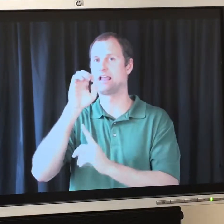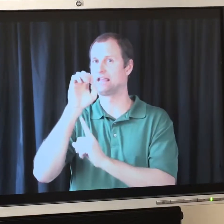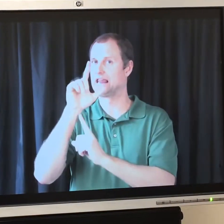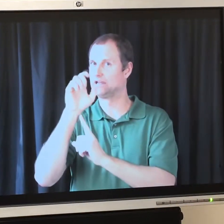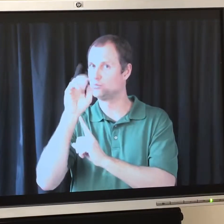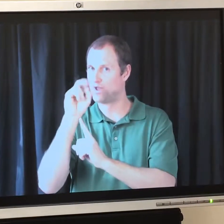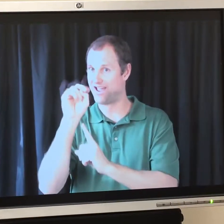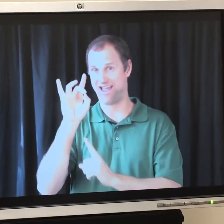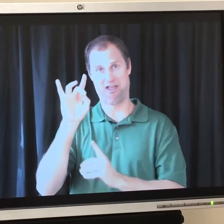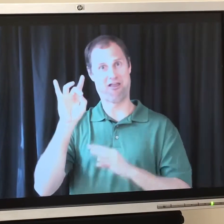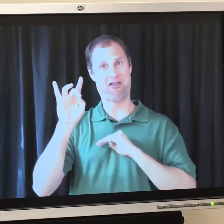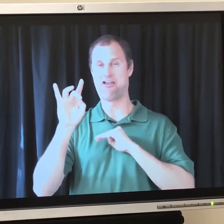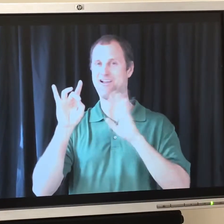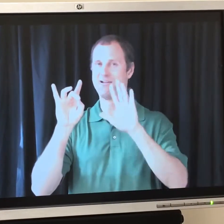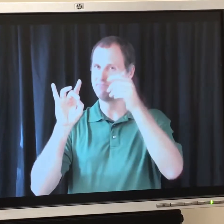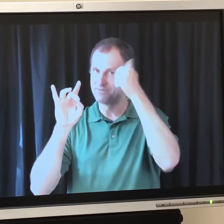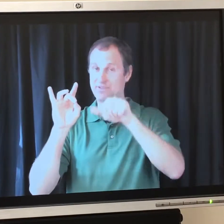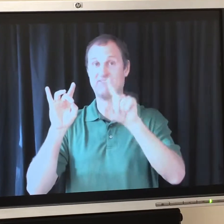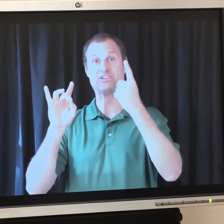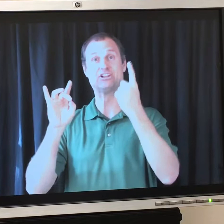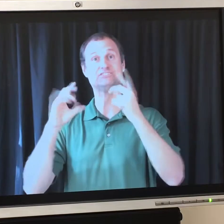8 electrons.